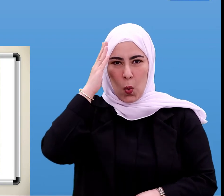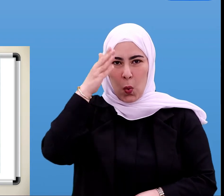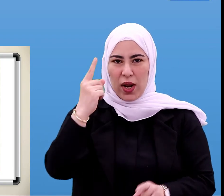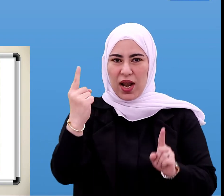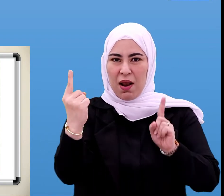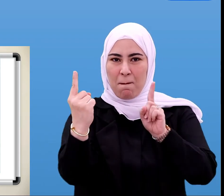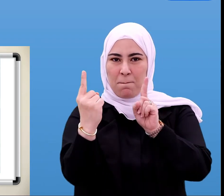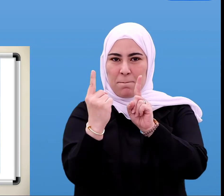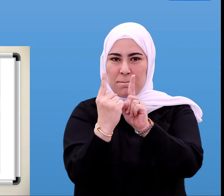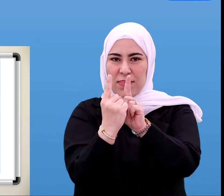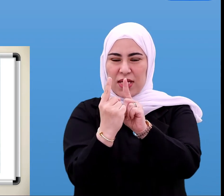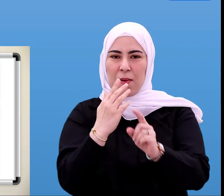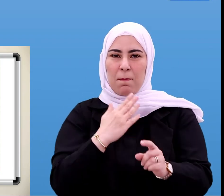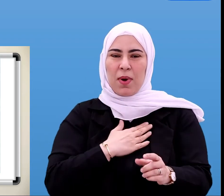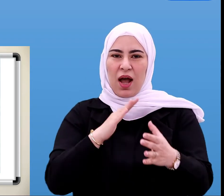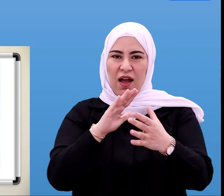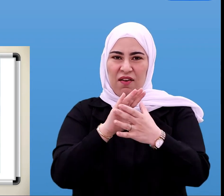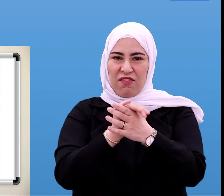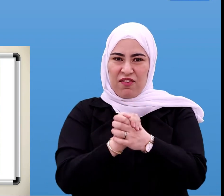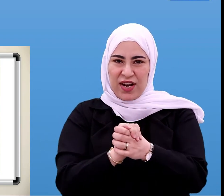weekend. So at the weekend is when I